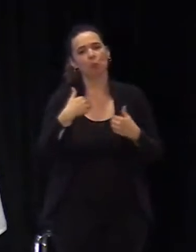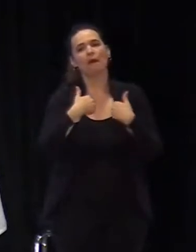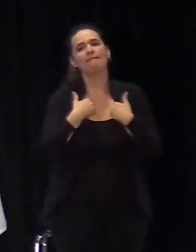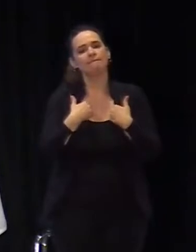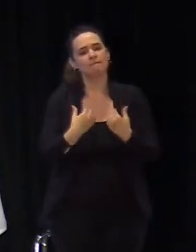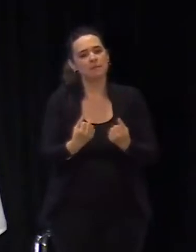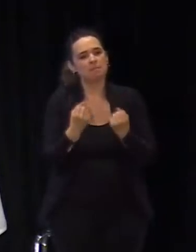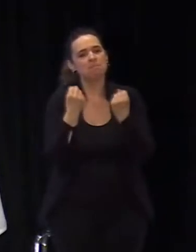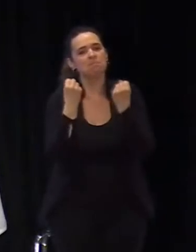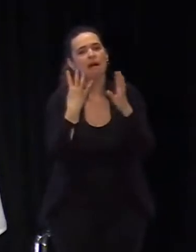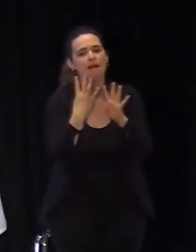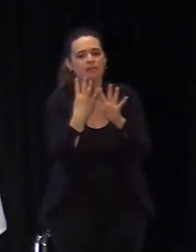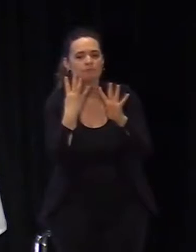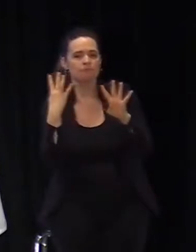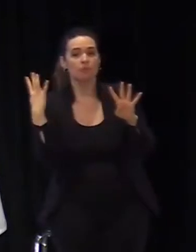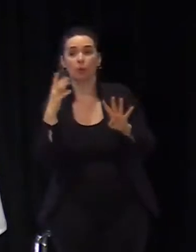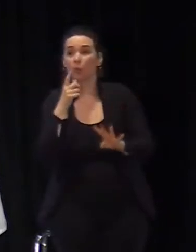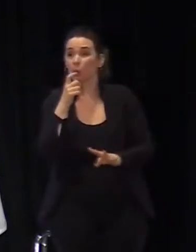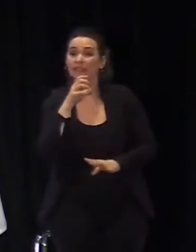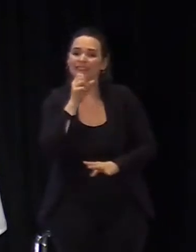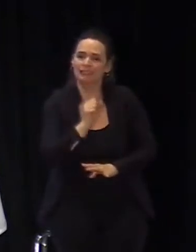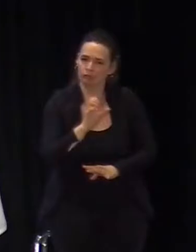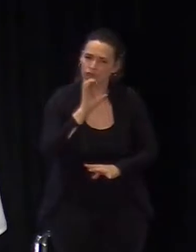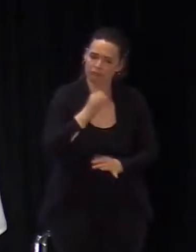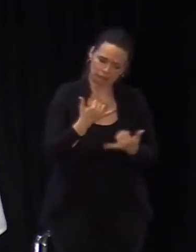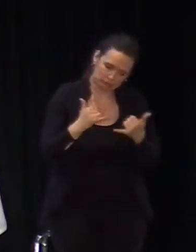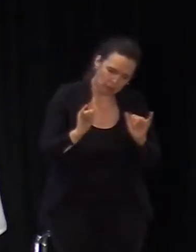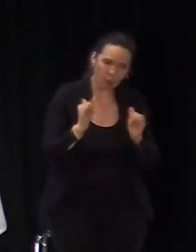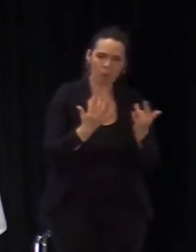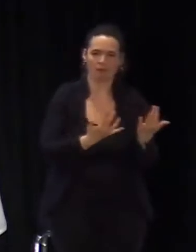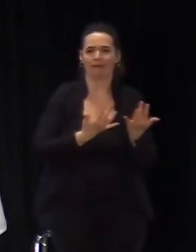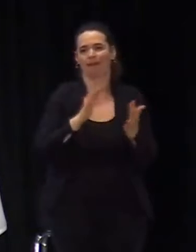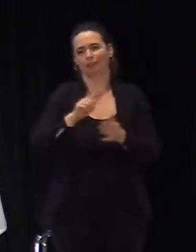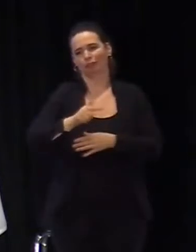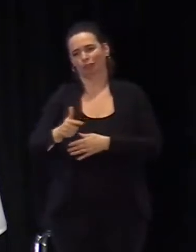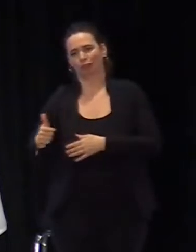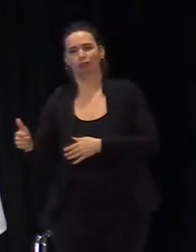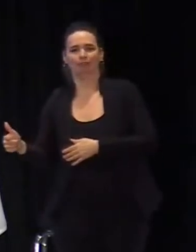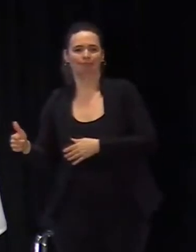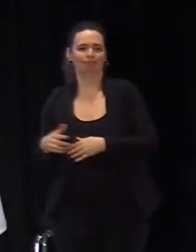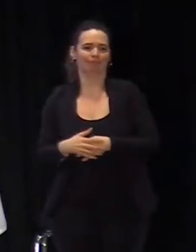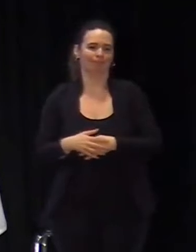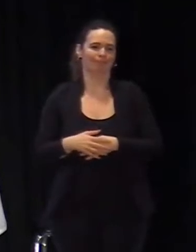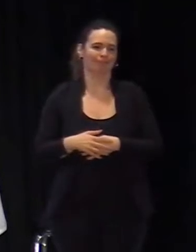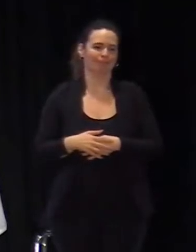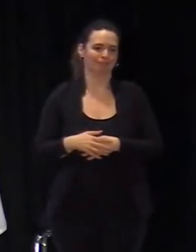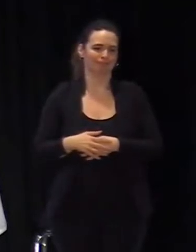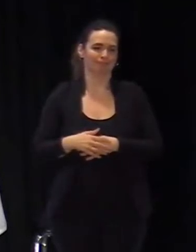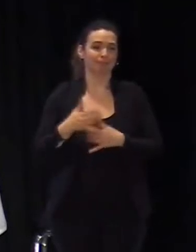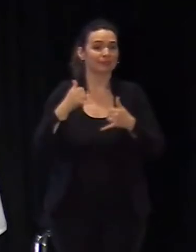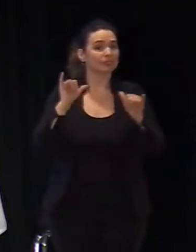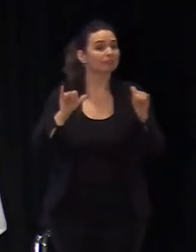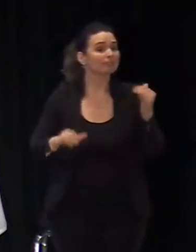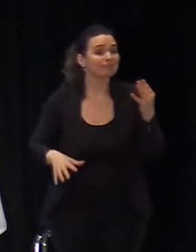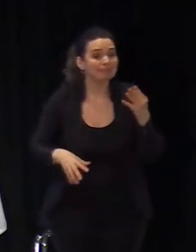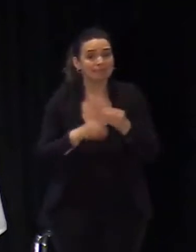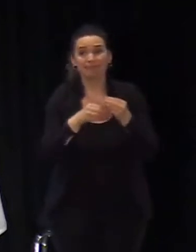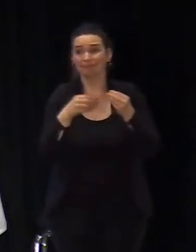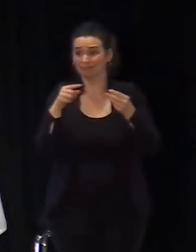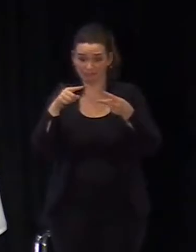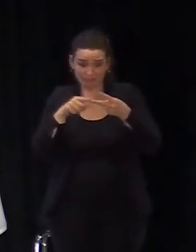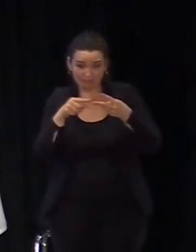seniors that are going to be waiting and competing now with immunocompromised, our two most vulnerable populations. And that's the